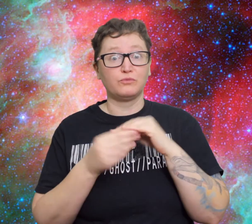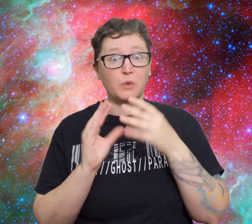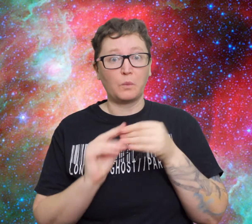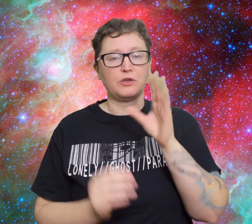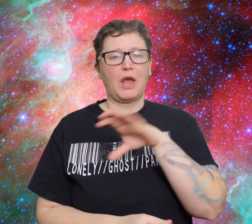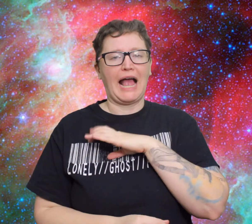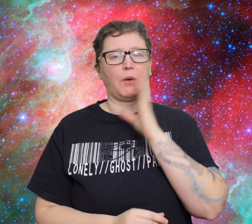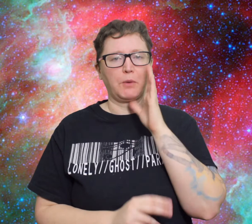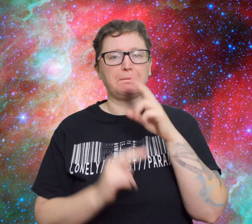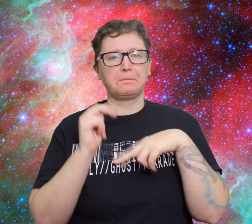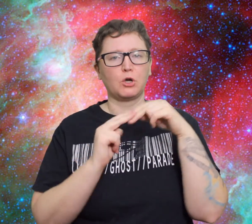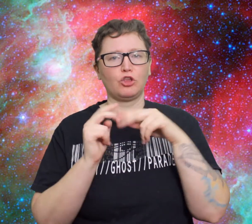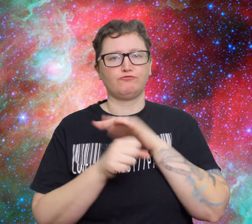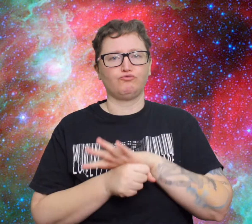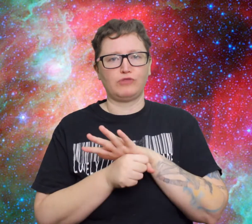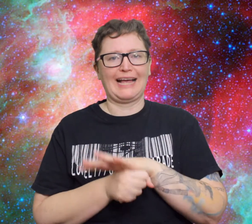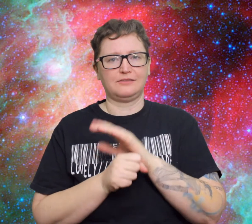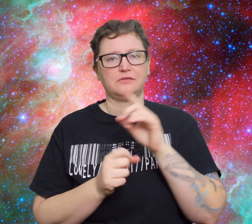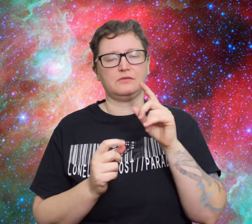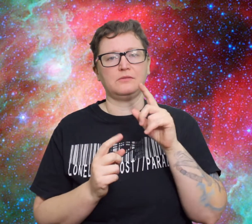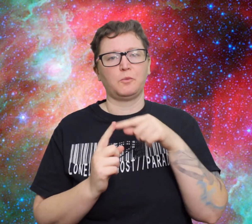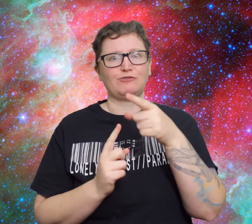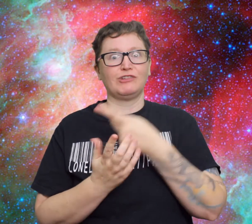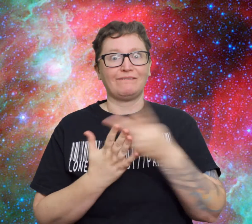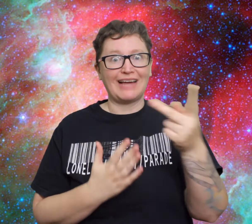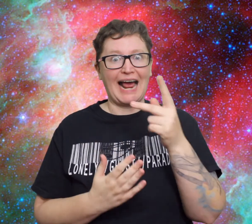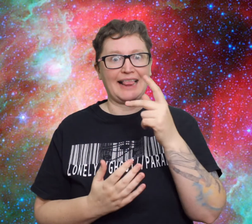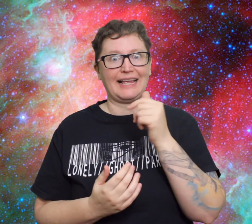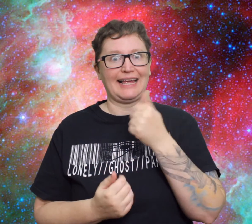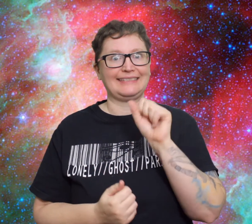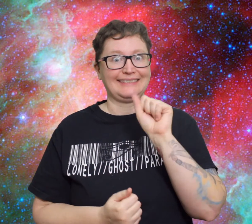as you're going along with your story, your character is going to build stress